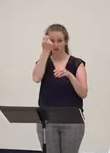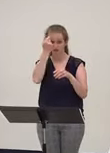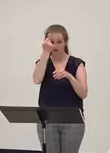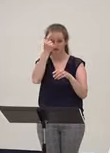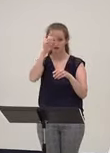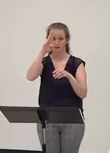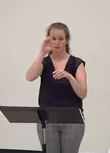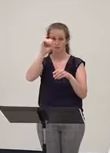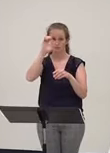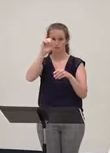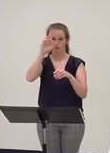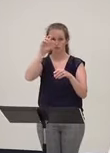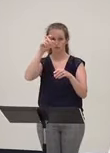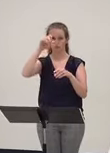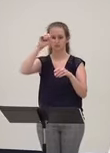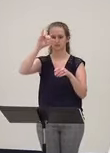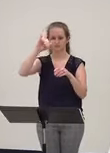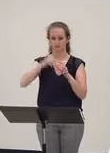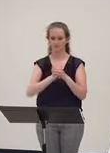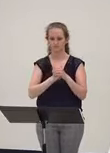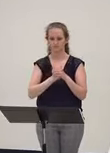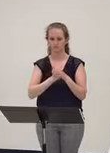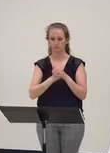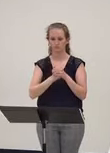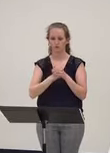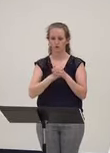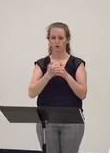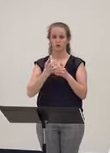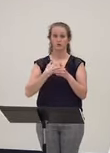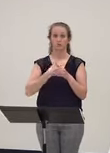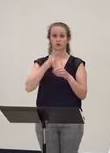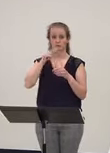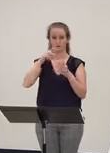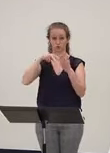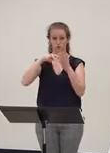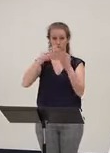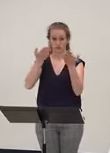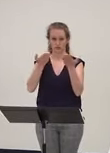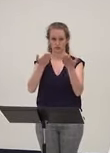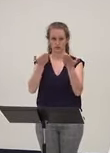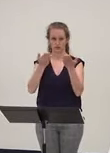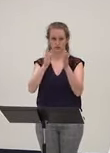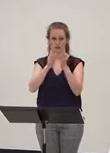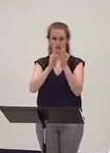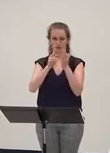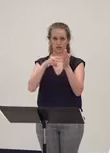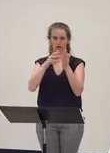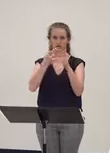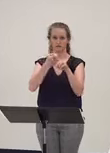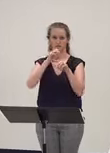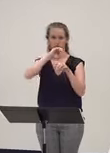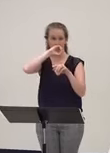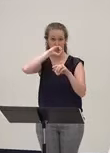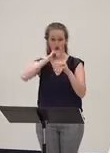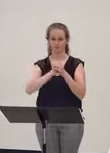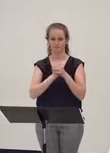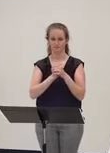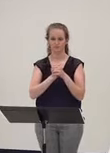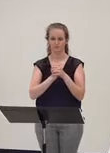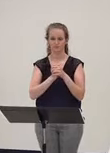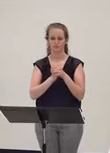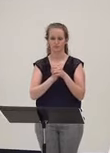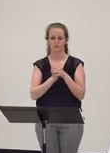accordance with the bankruptcy court's order, we have to read this letter from Bishop Gaynor.